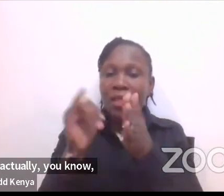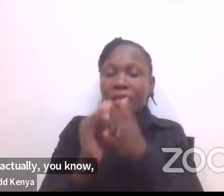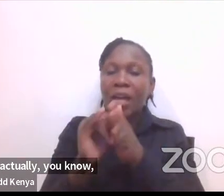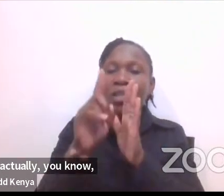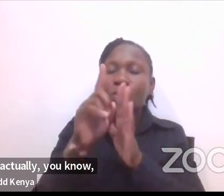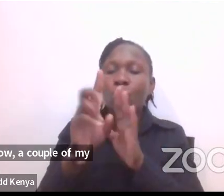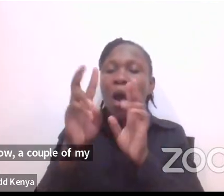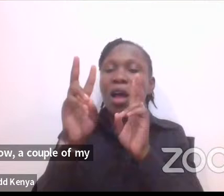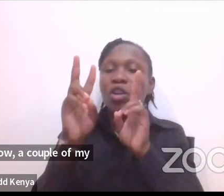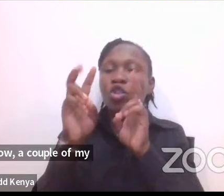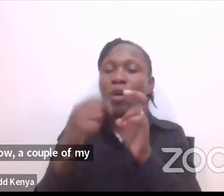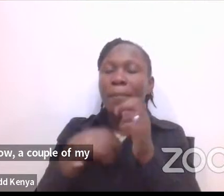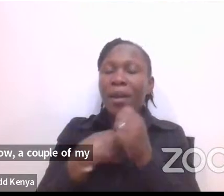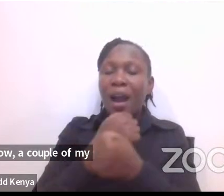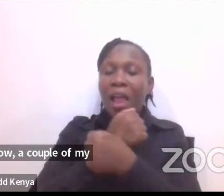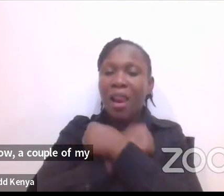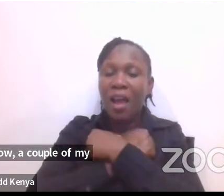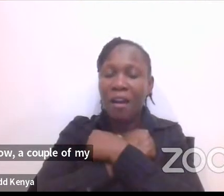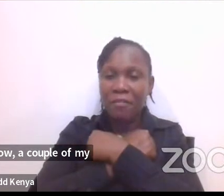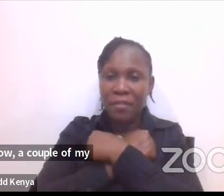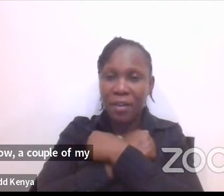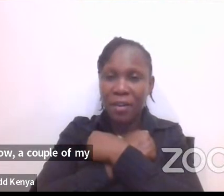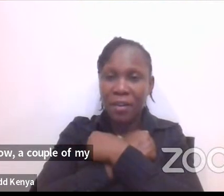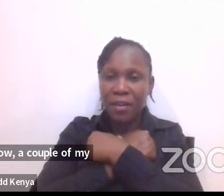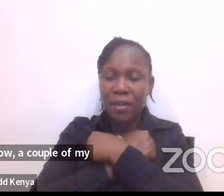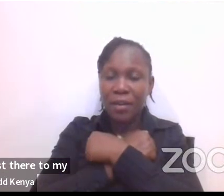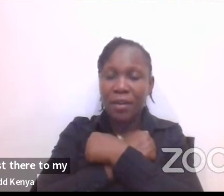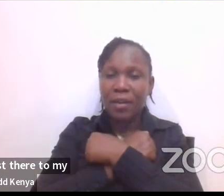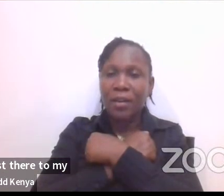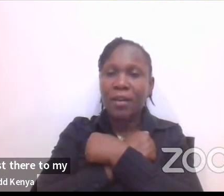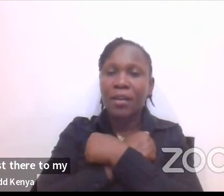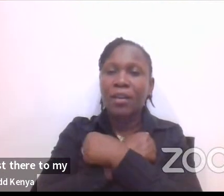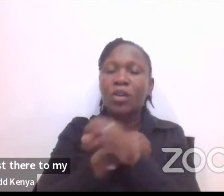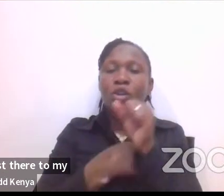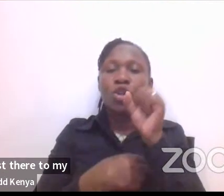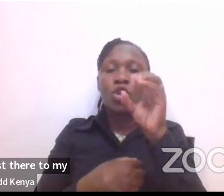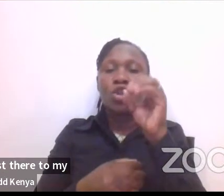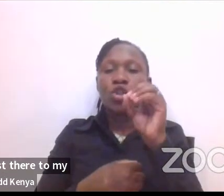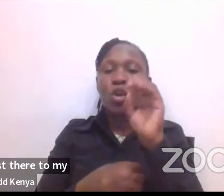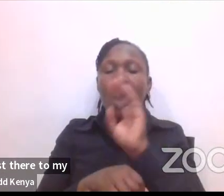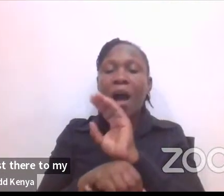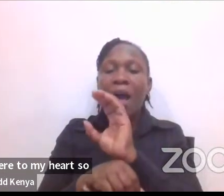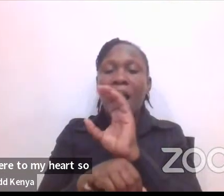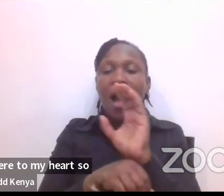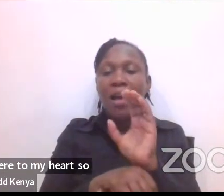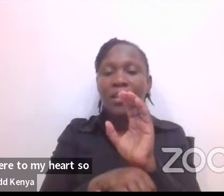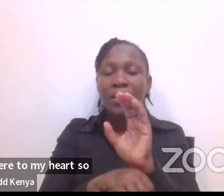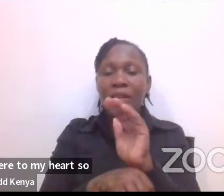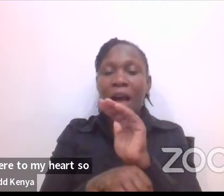topics. So because those are just dear to my heart. So I'm going to ask you a few questions